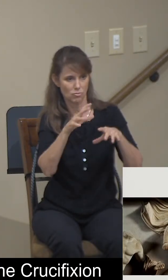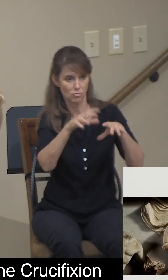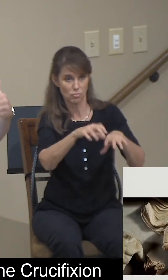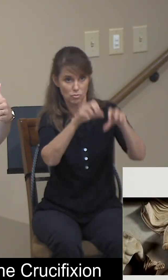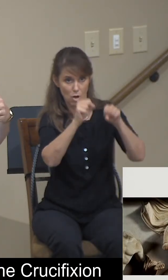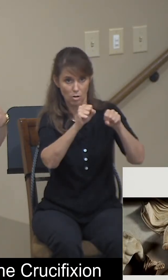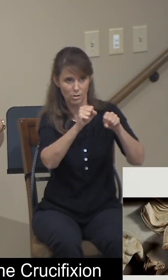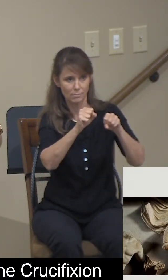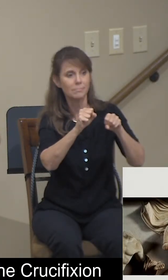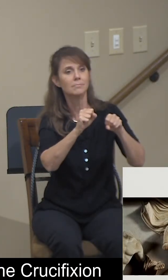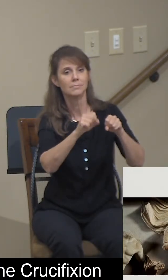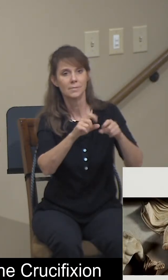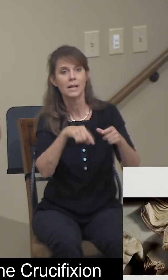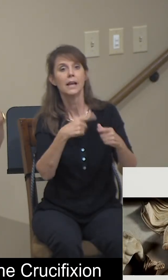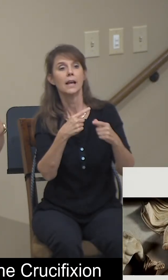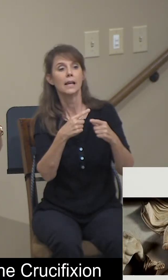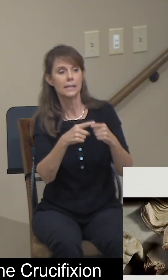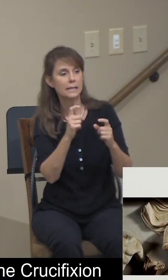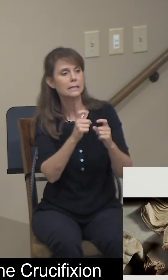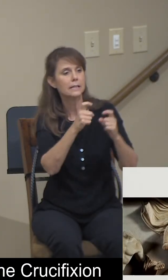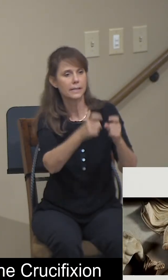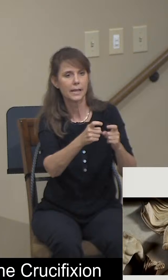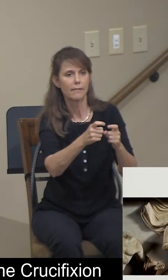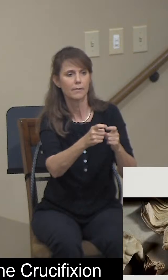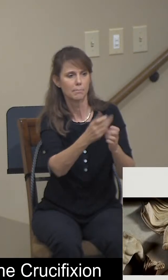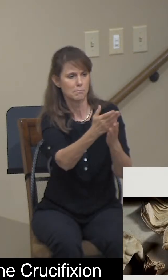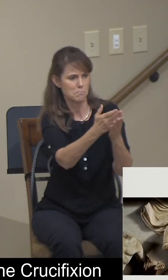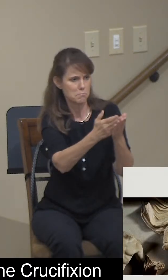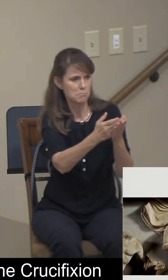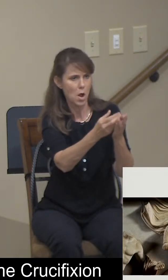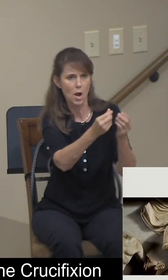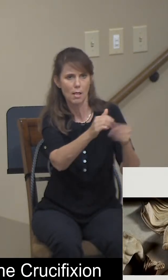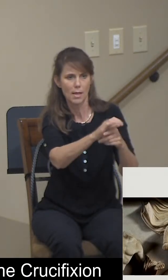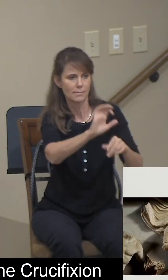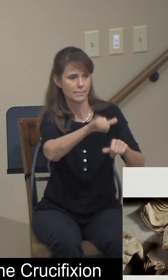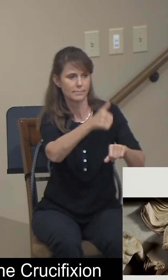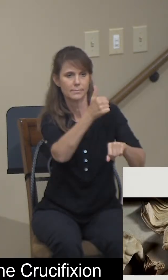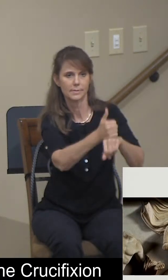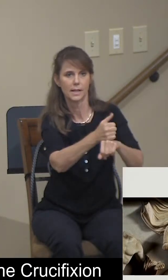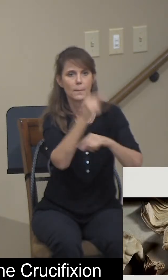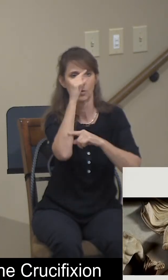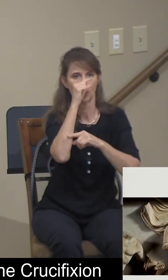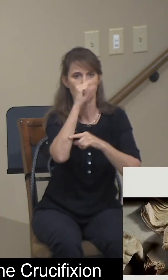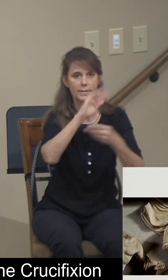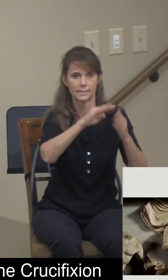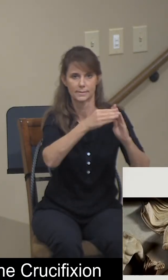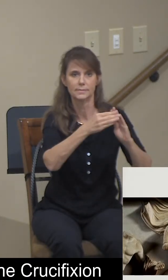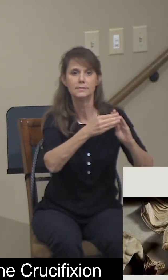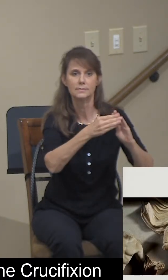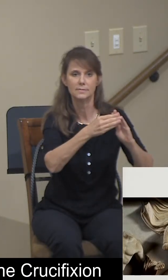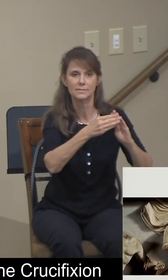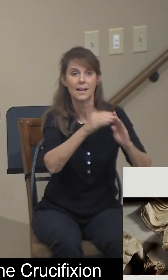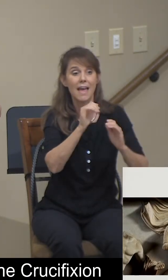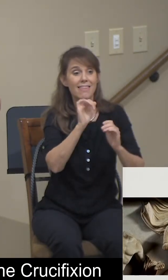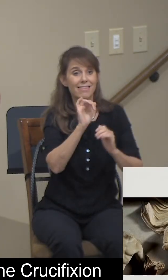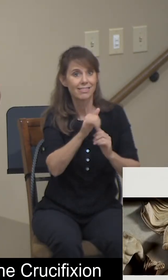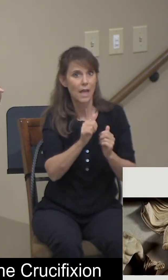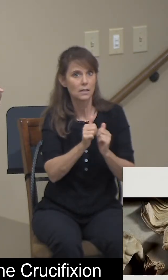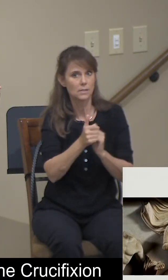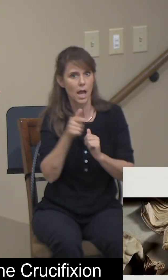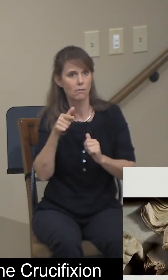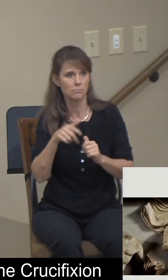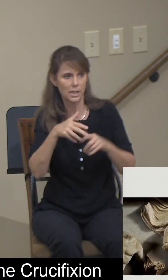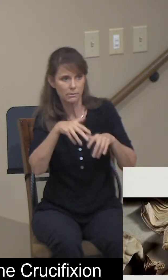a plot of land where they could go and establish a Greek city. Okay? And so this is the way in which this